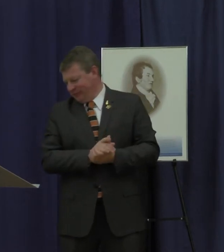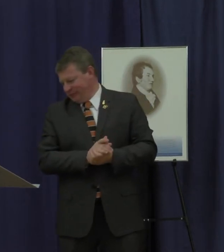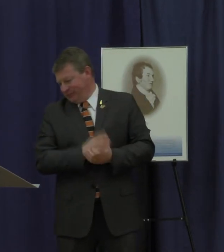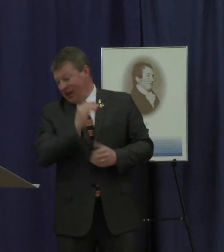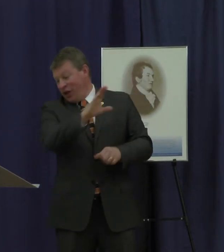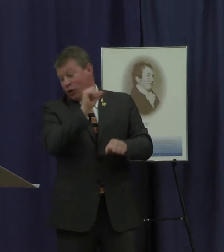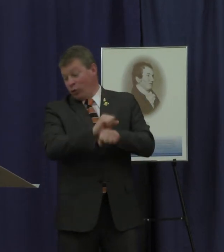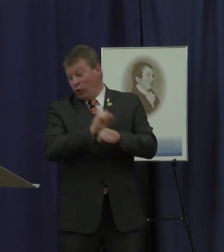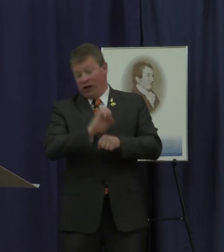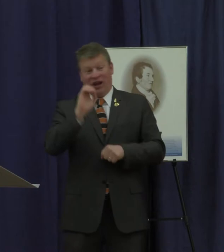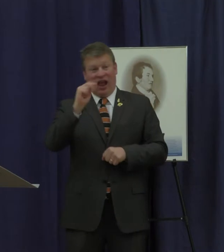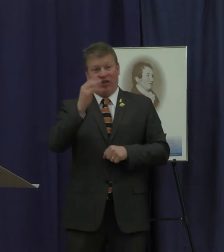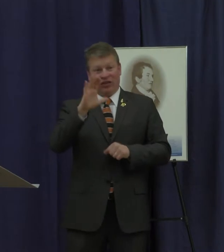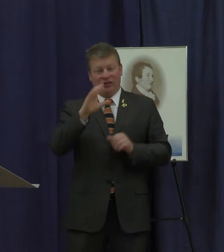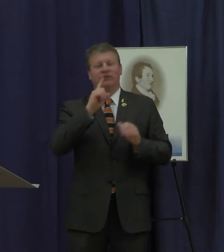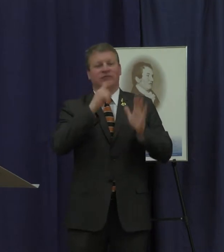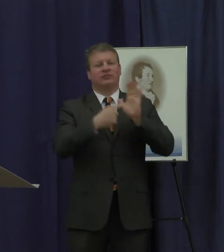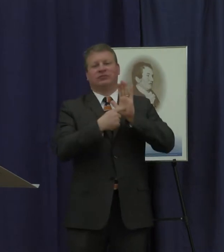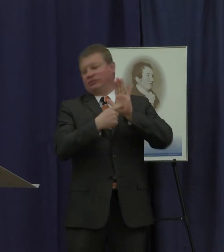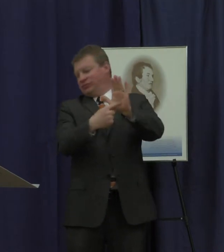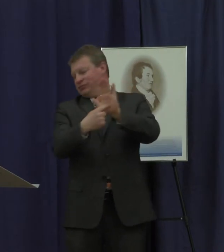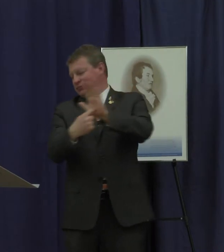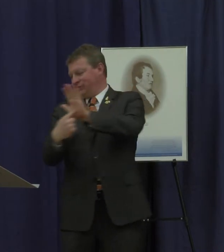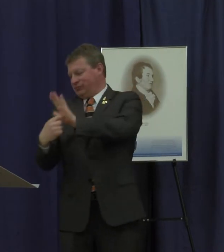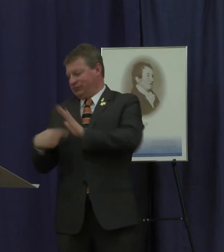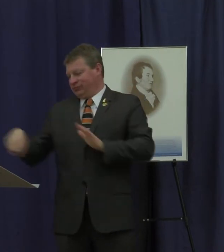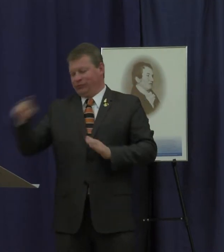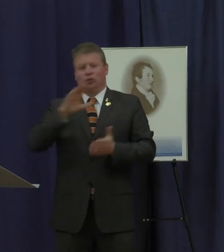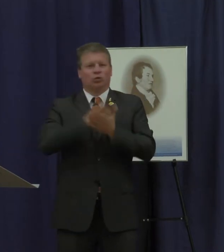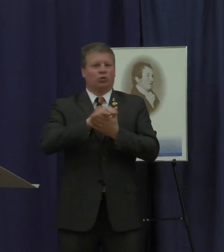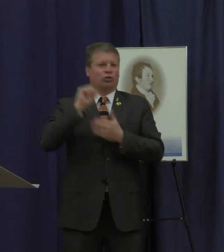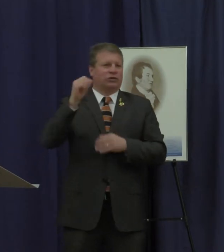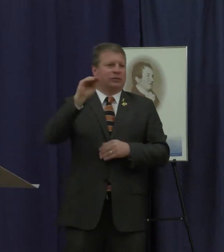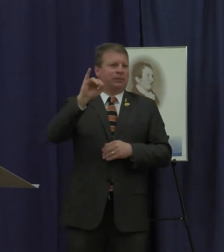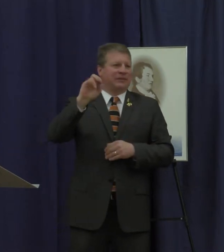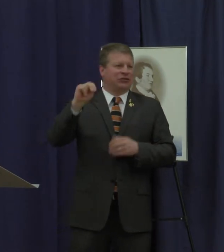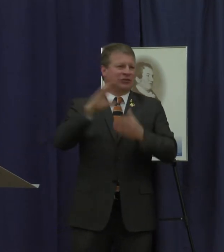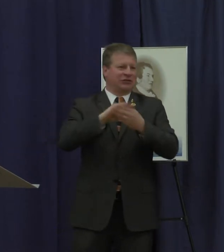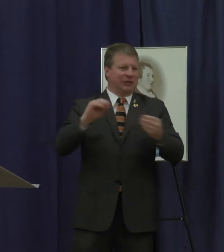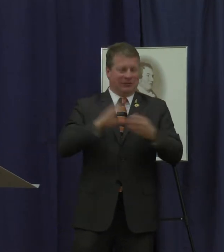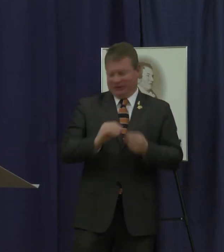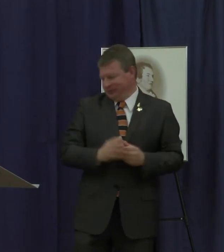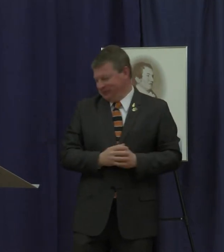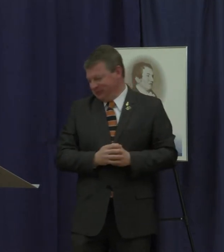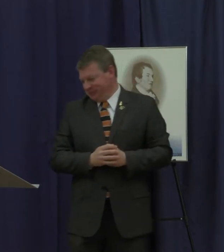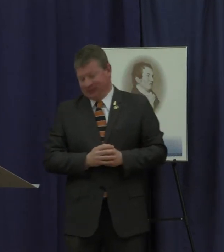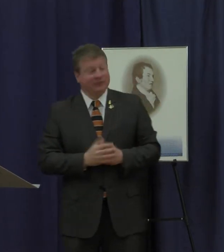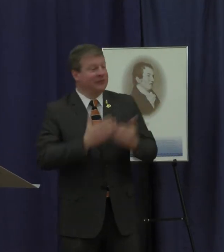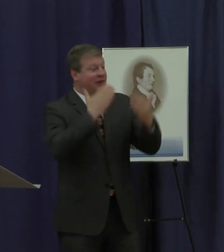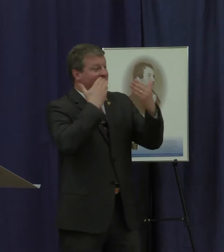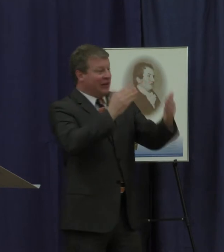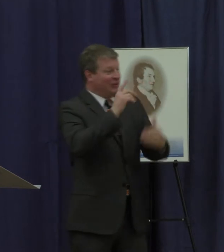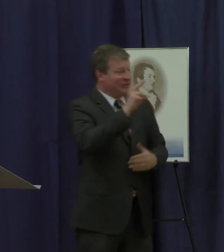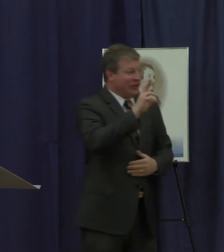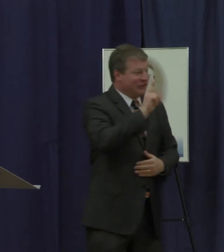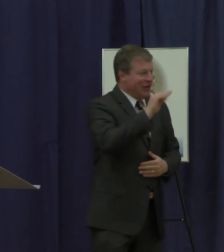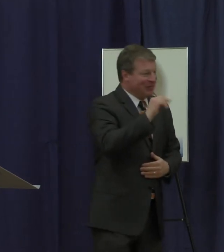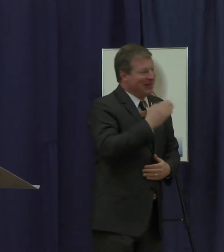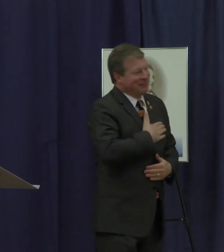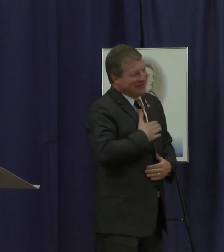will never stop. And her work ethic is exemplary and fits the school's mission. Thank you,